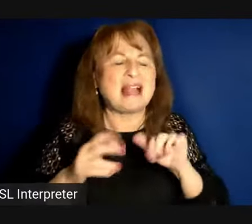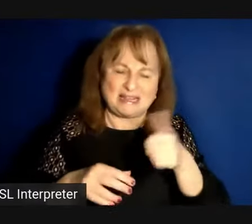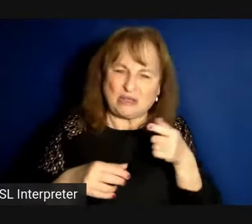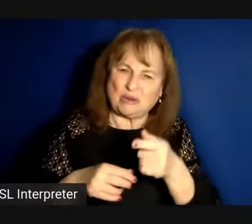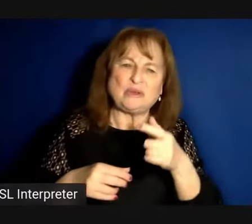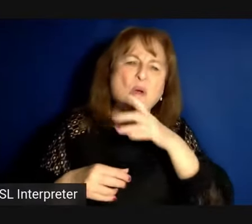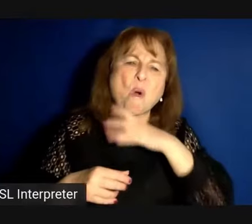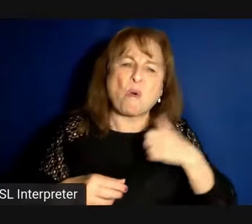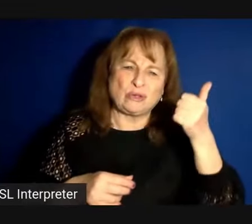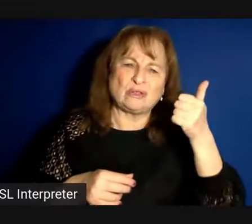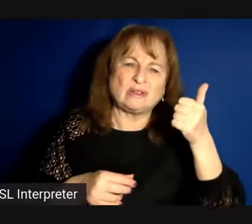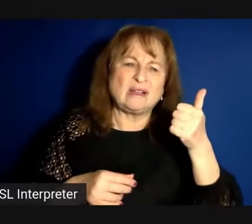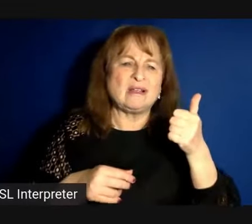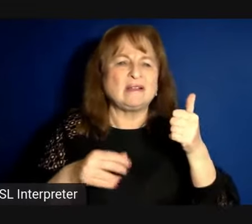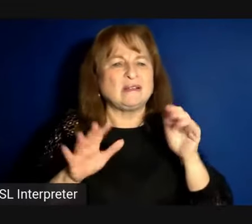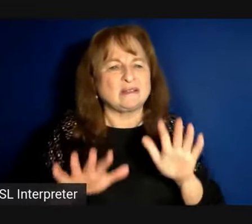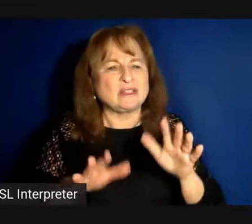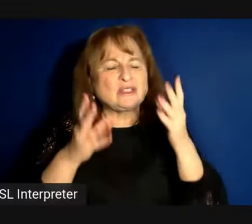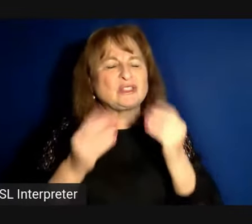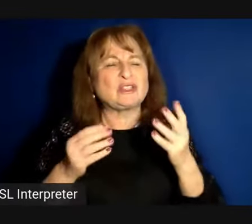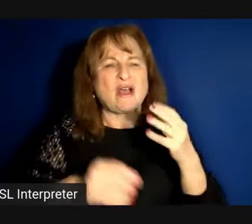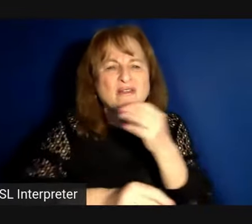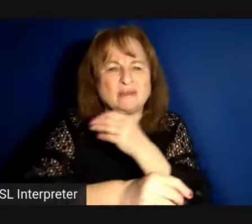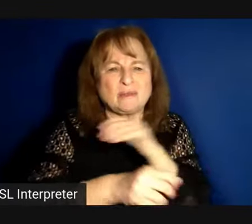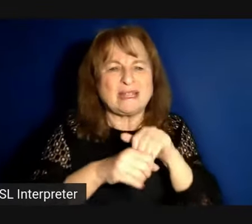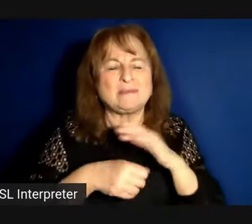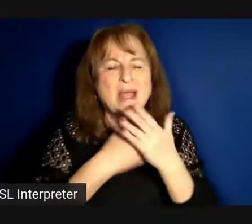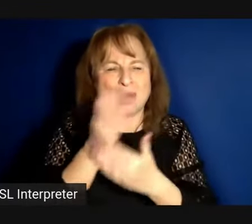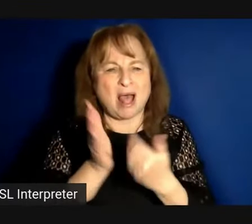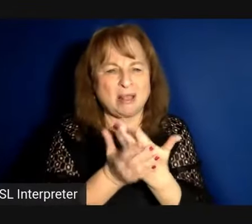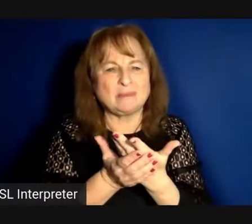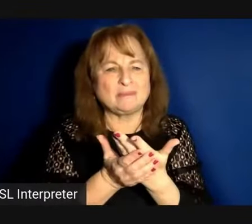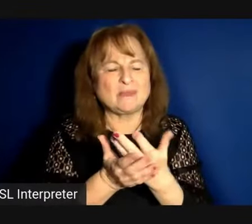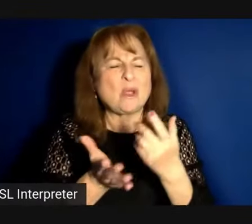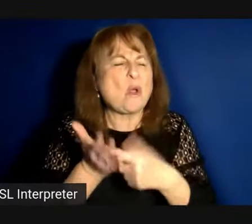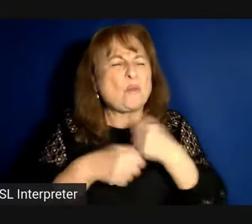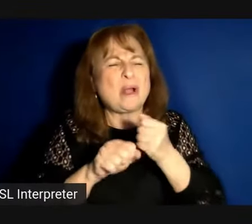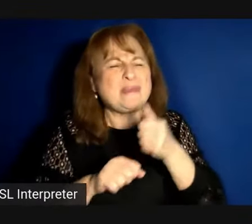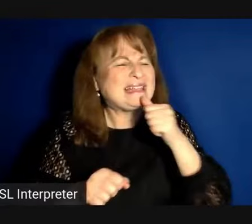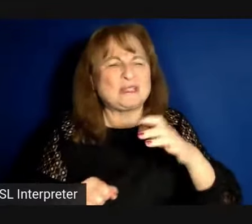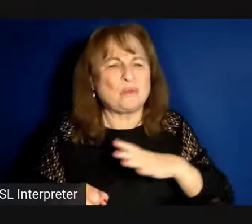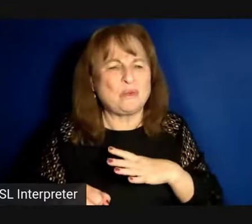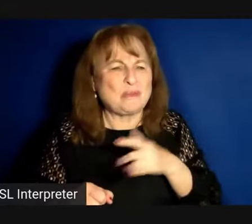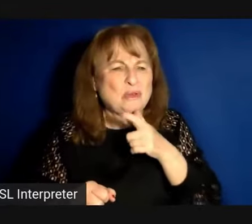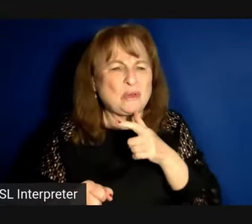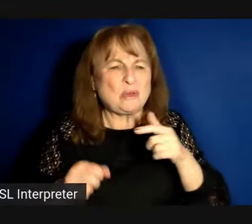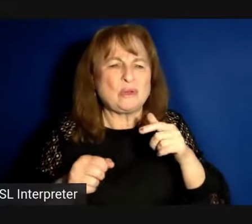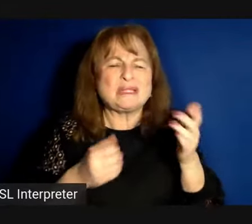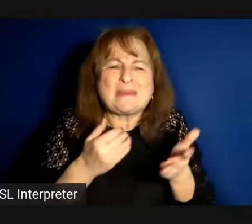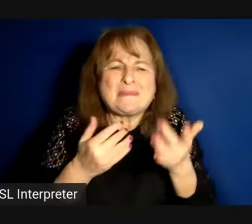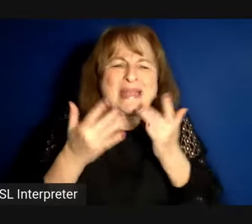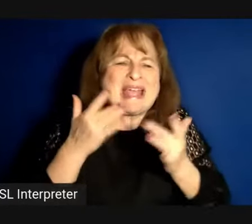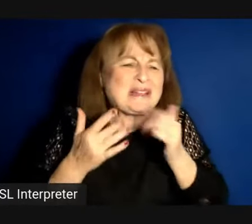old wicker flank soft muzzle in my palm what makes a woman who is barely a woman